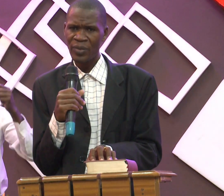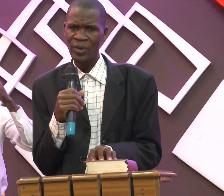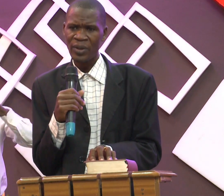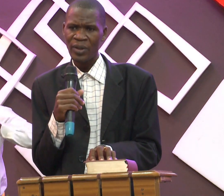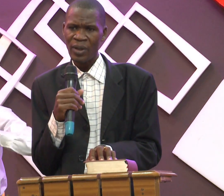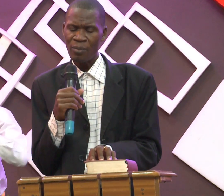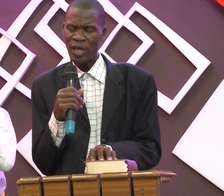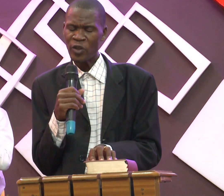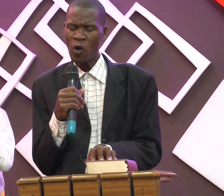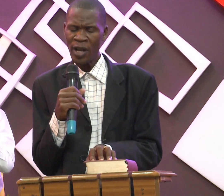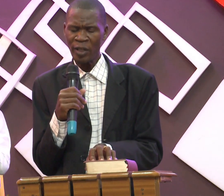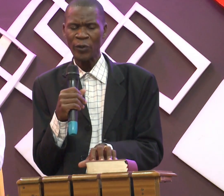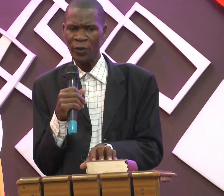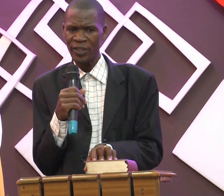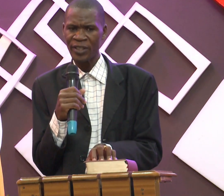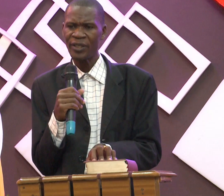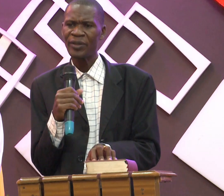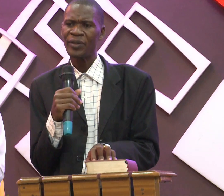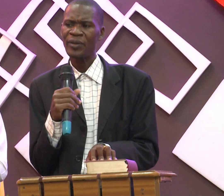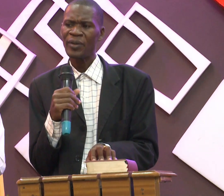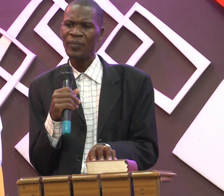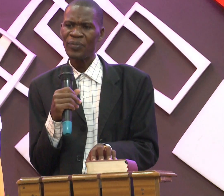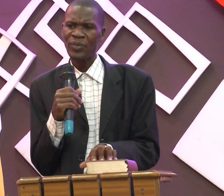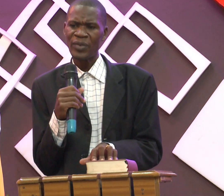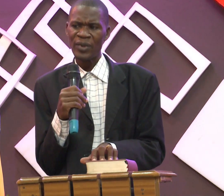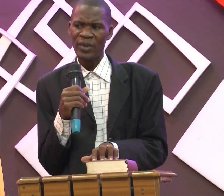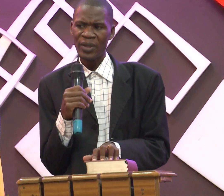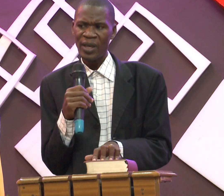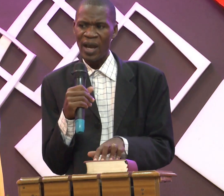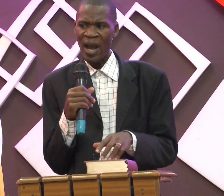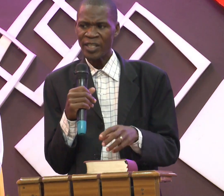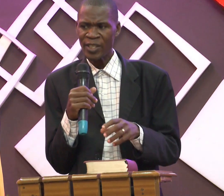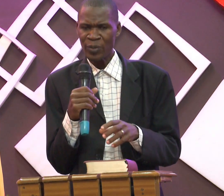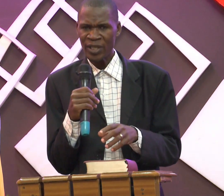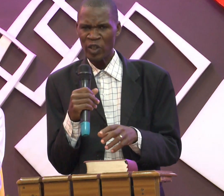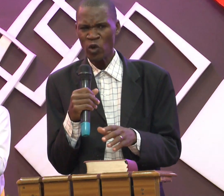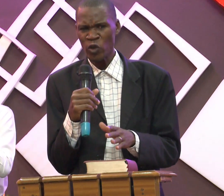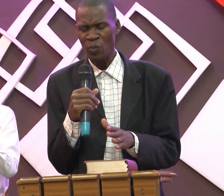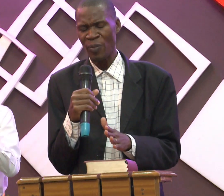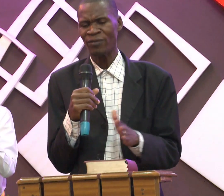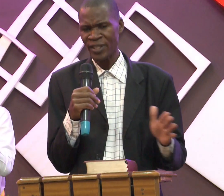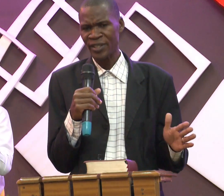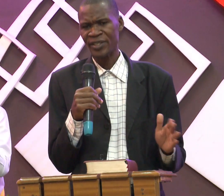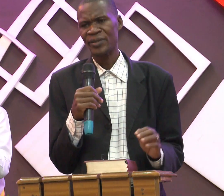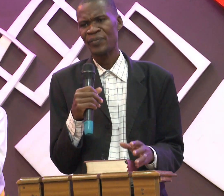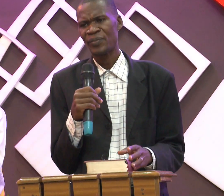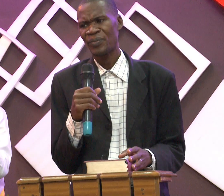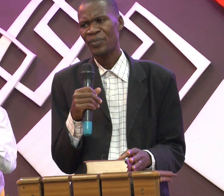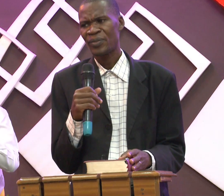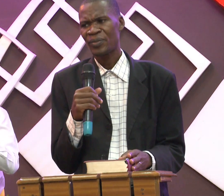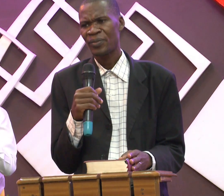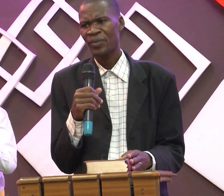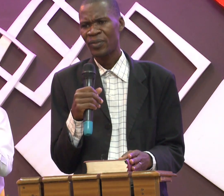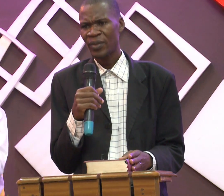okusachitiwa mbukulembeze. But honoring authority. Okukiriza ntulema kuuguliwa. Accepting not to be perverted. Abantu